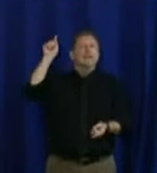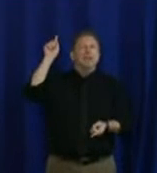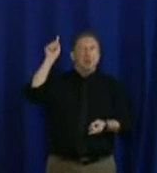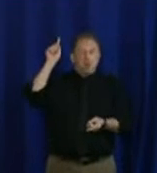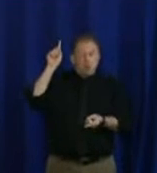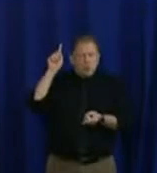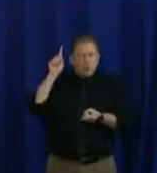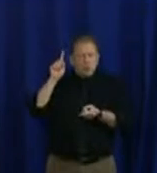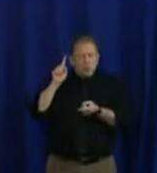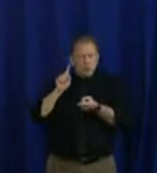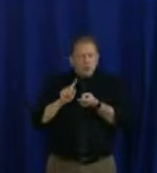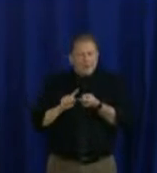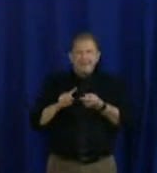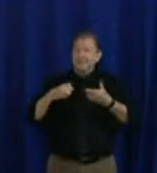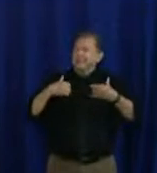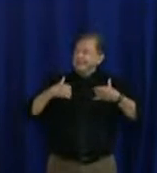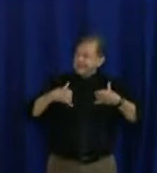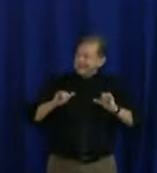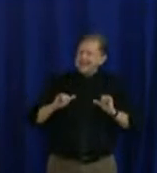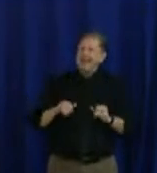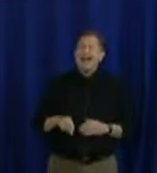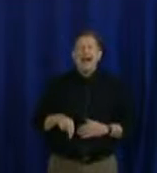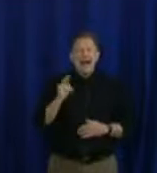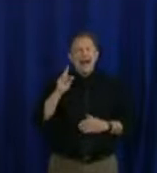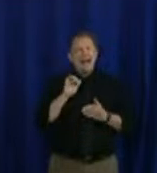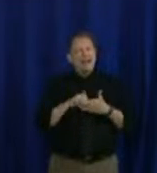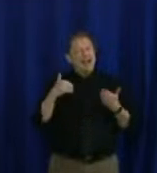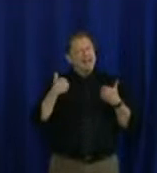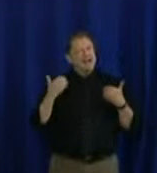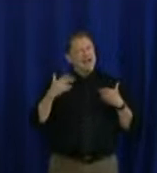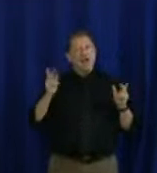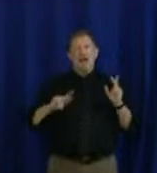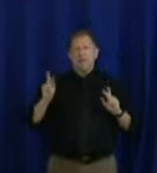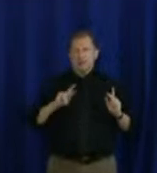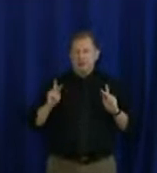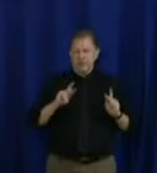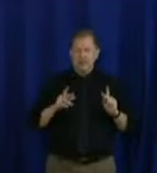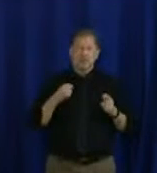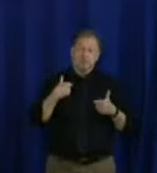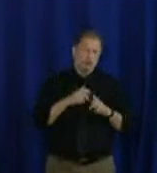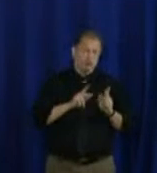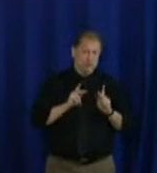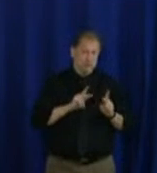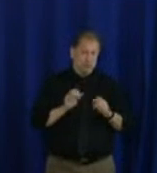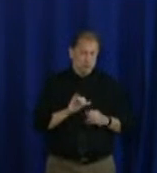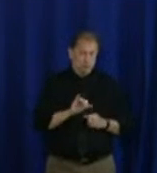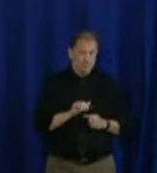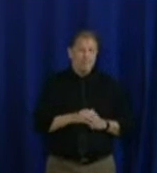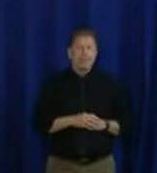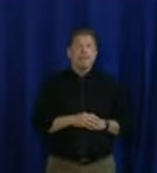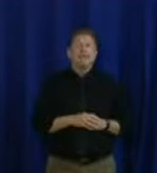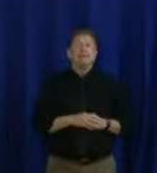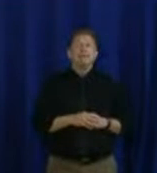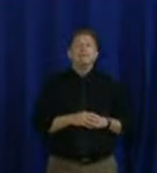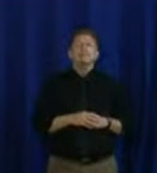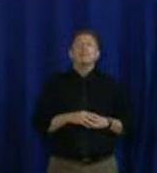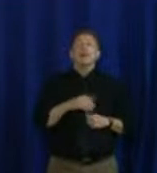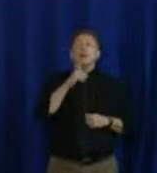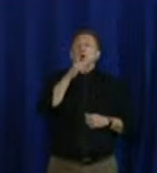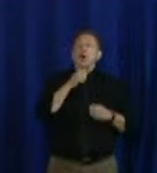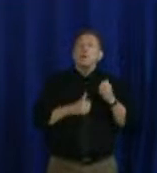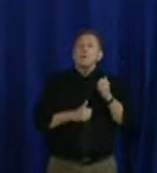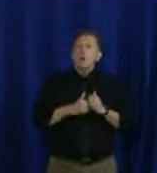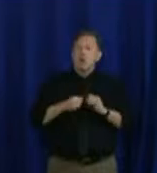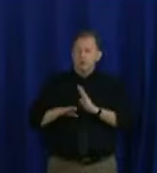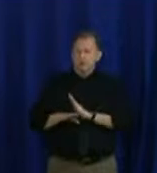terms of cases, but still relatively high rates among younger Latinx Chicagoans. We've seen the most increase among